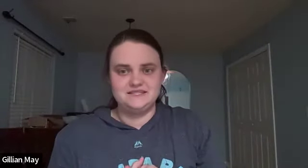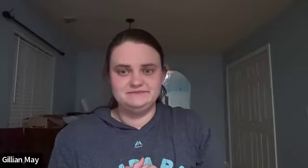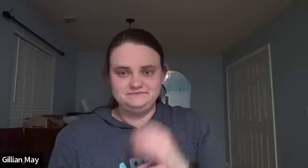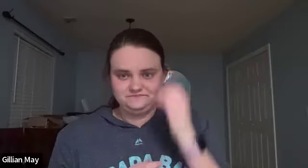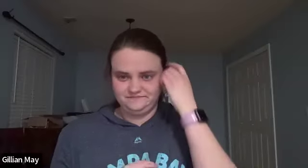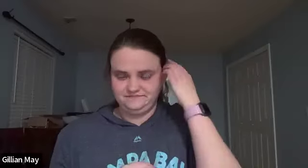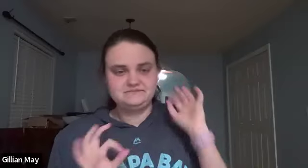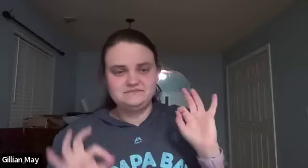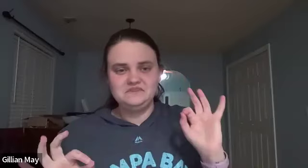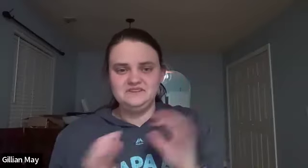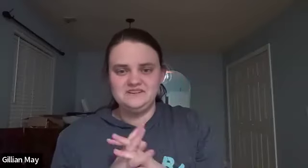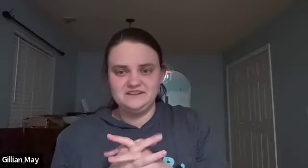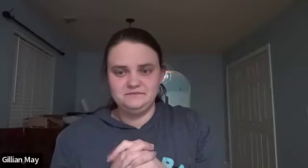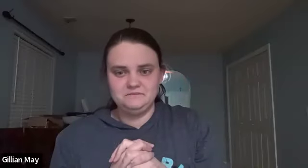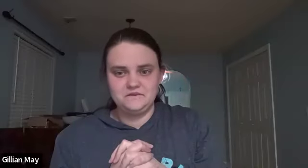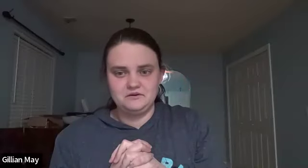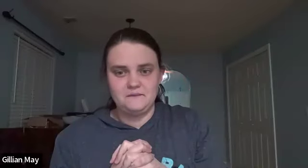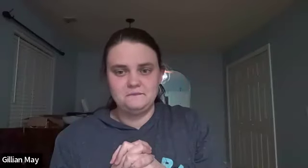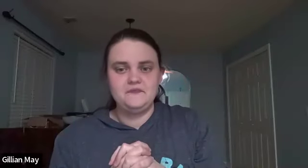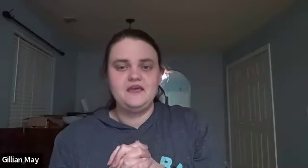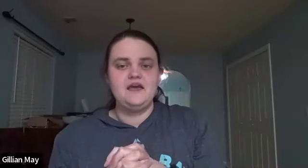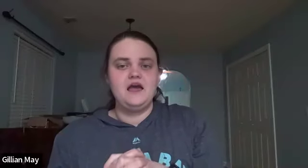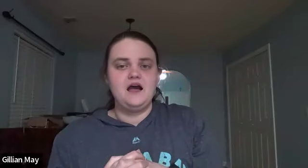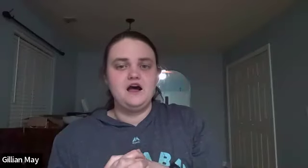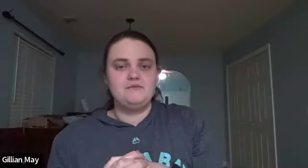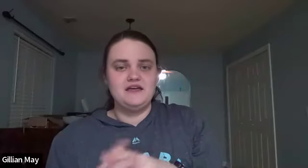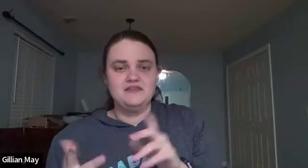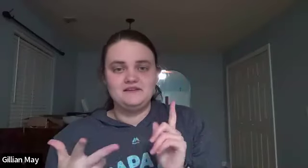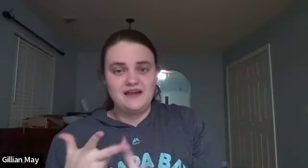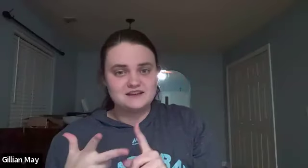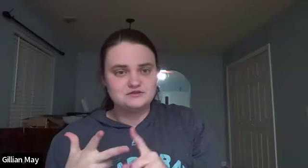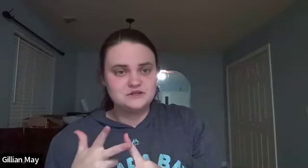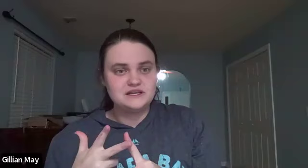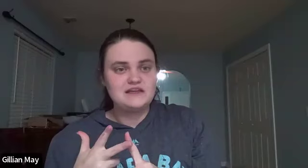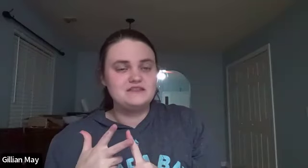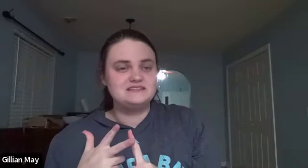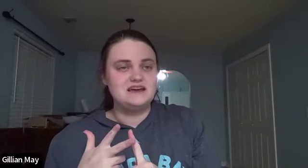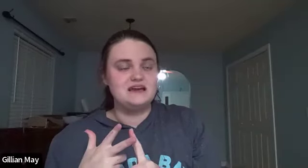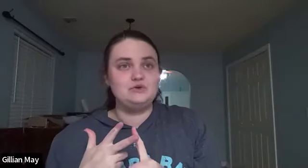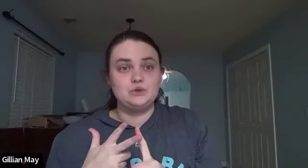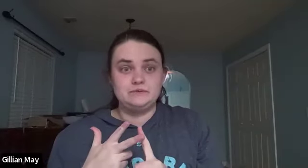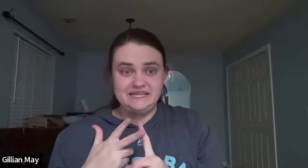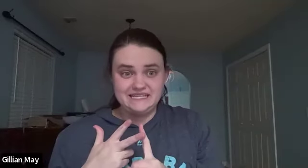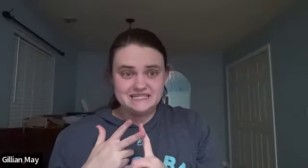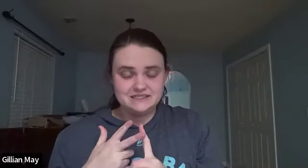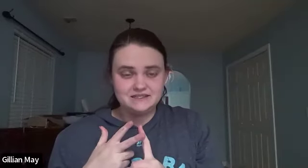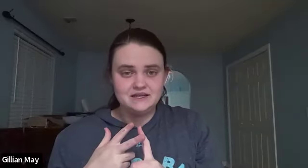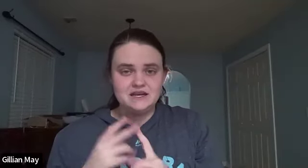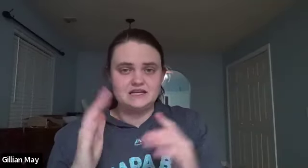Yes. Good. Okay. And then the last one, the sign for repeat, is